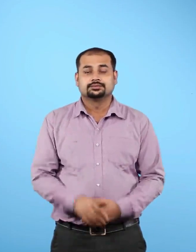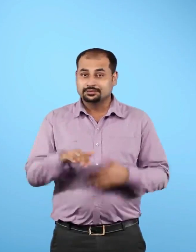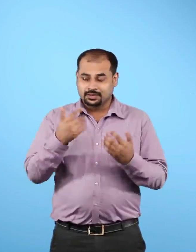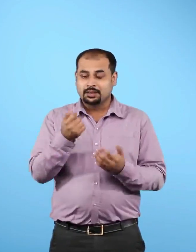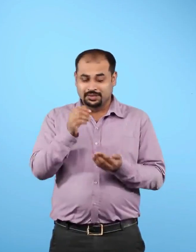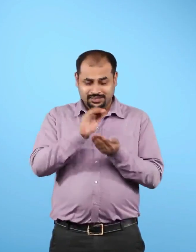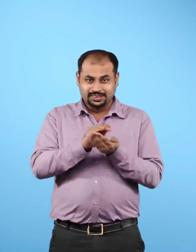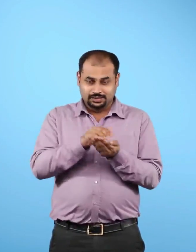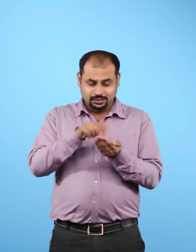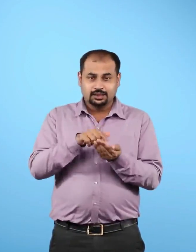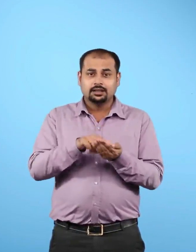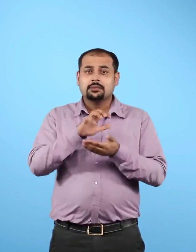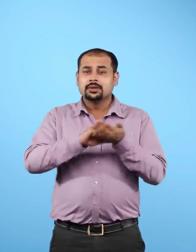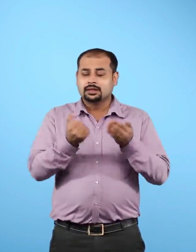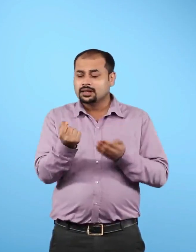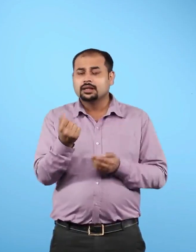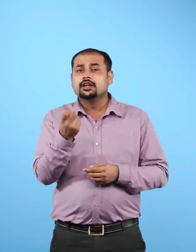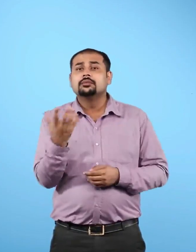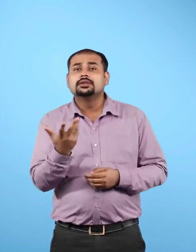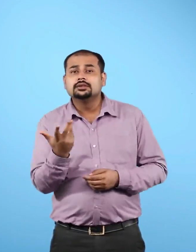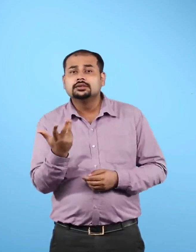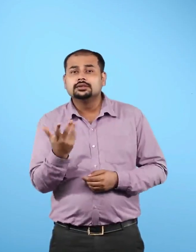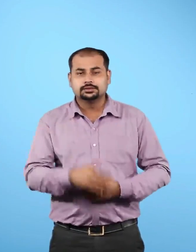How much money is left?